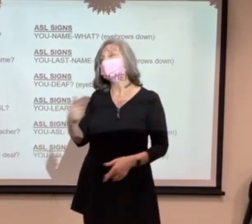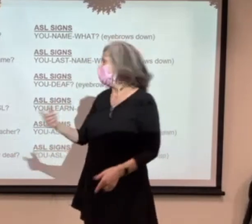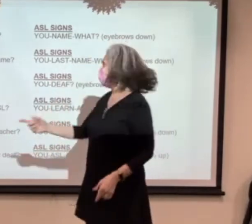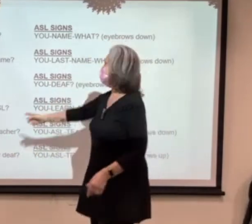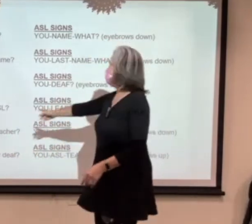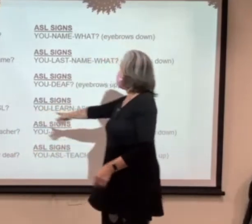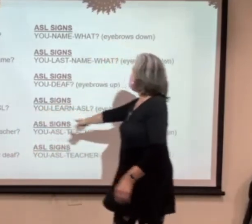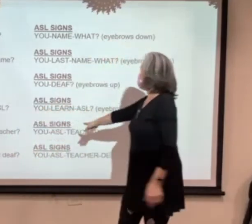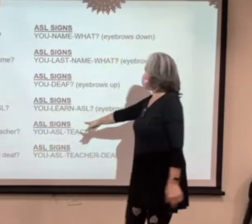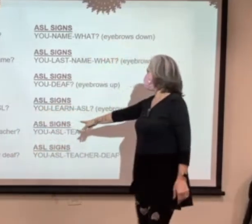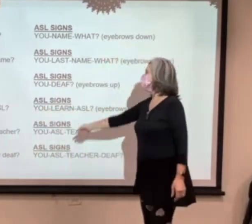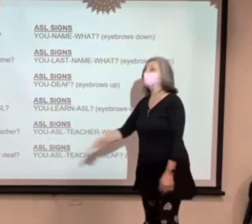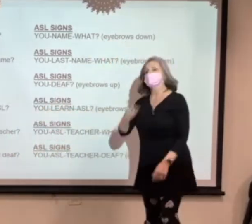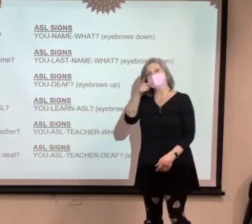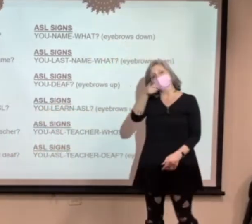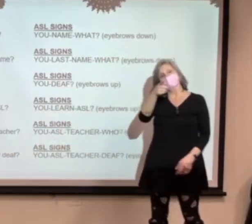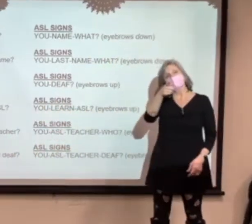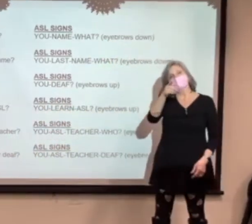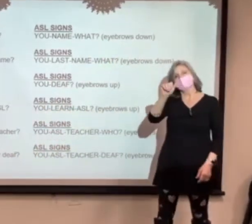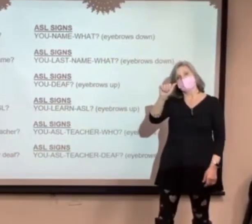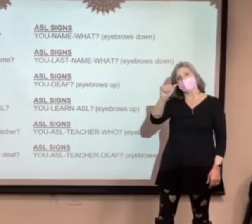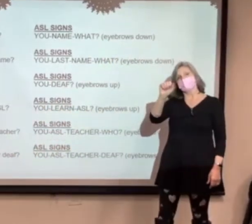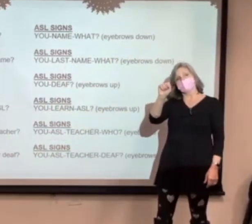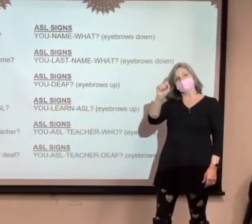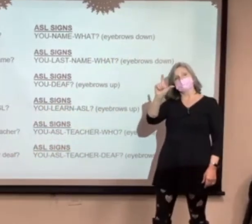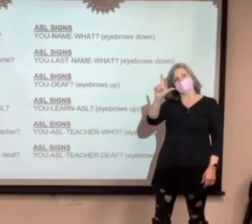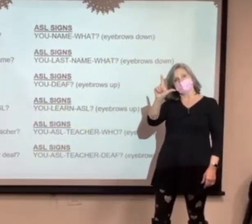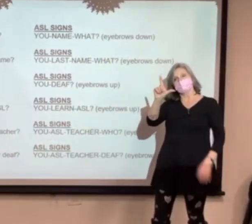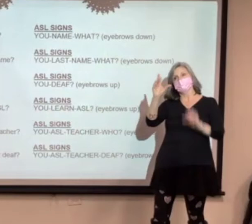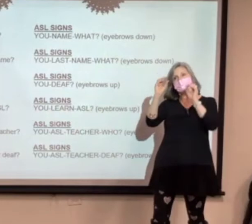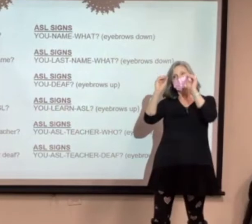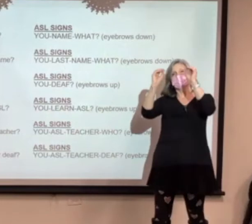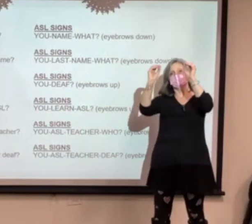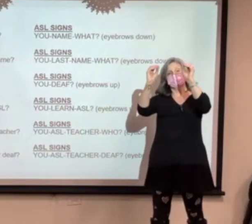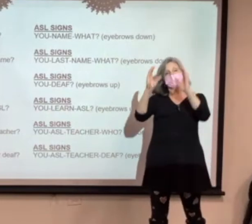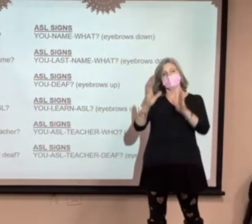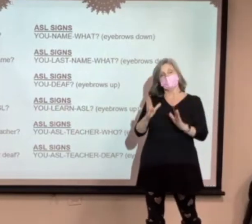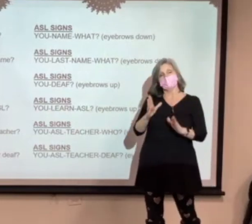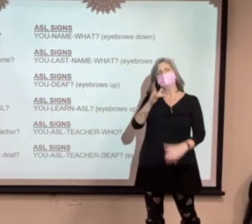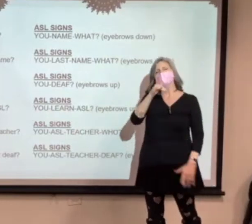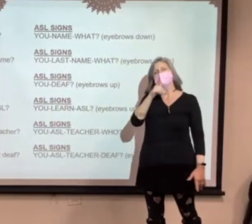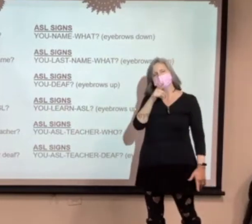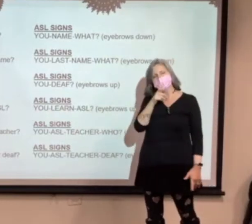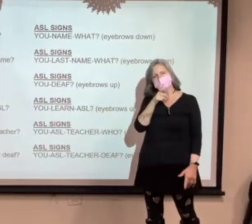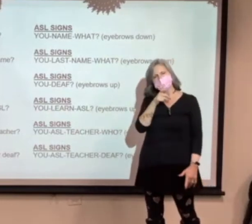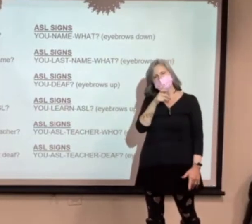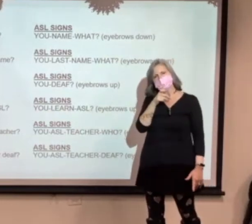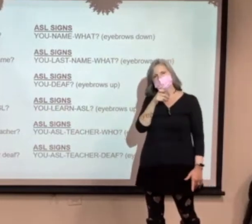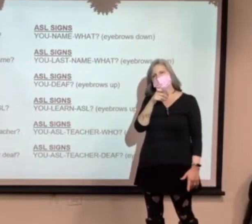And that's going to be the question. You, ASL, teacher, who? And